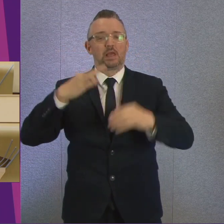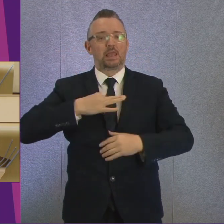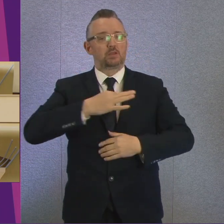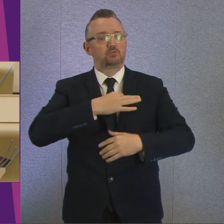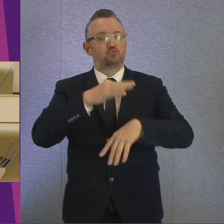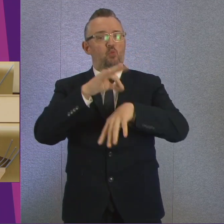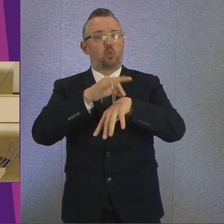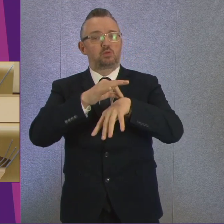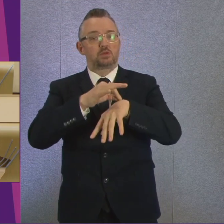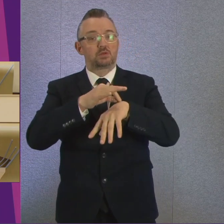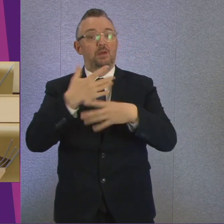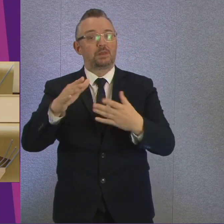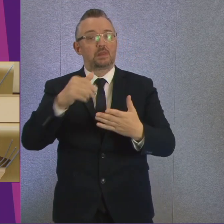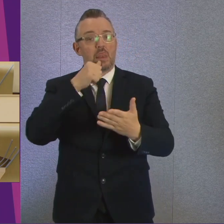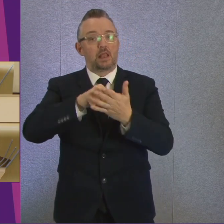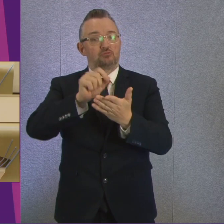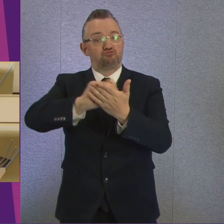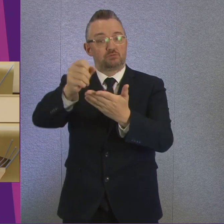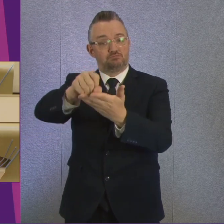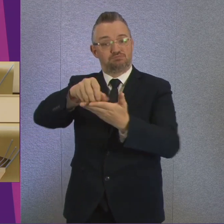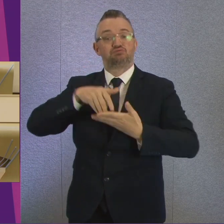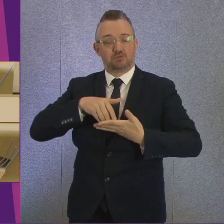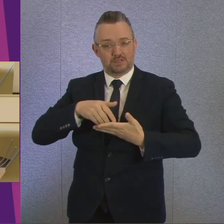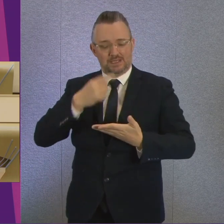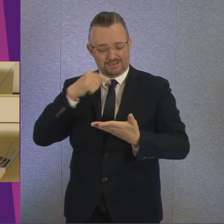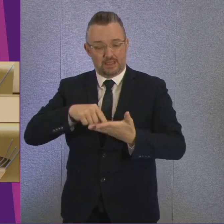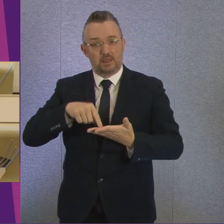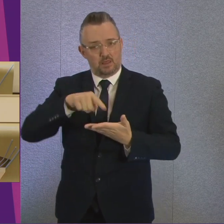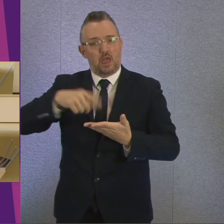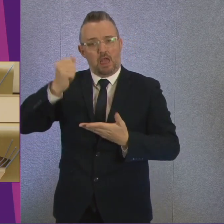to wrote to me expressing those